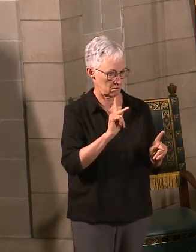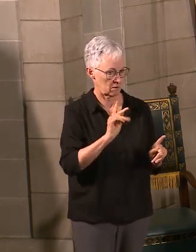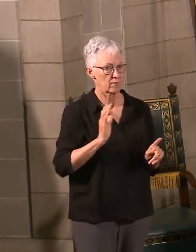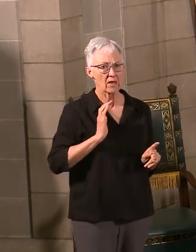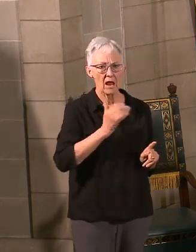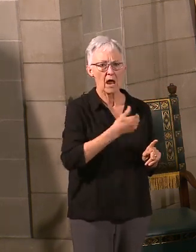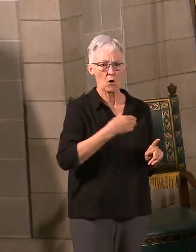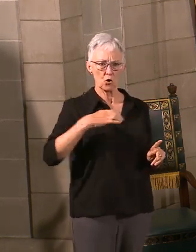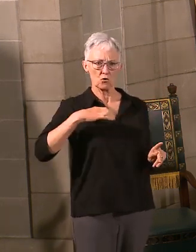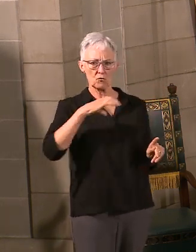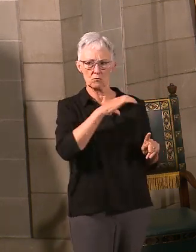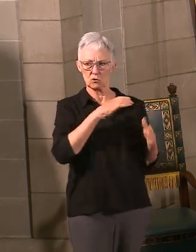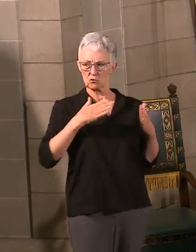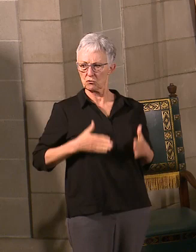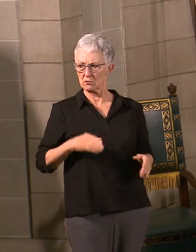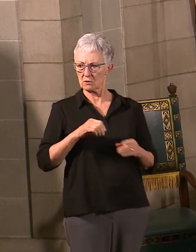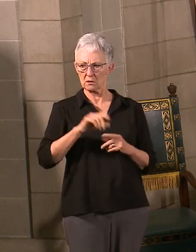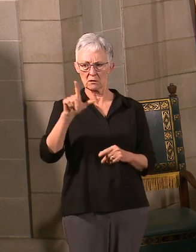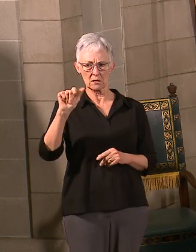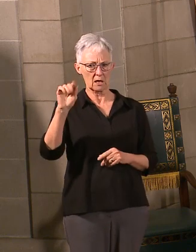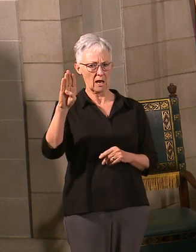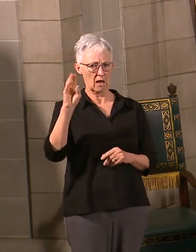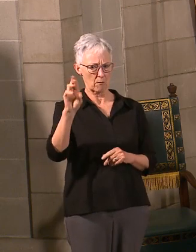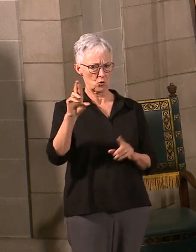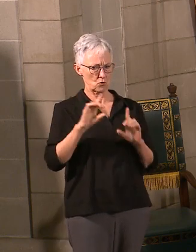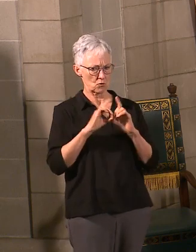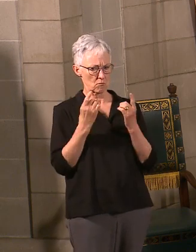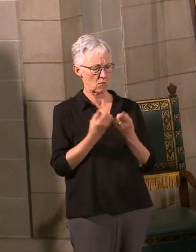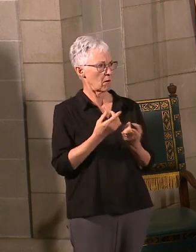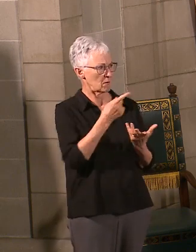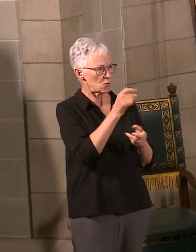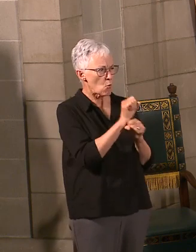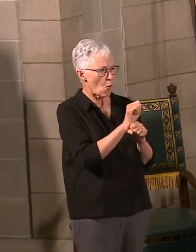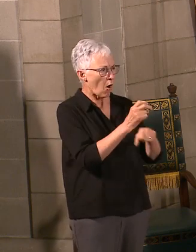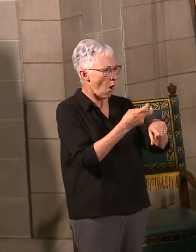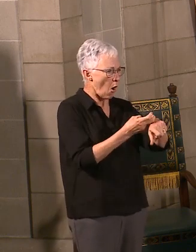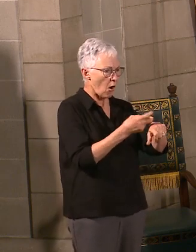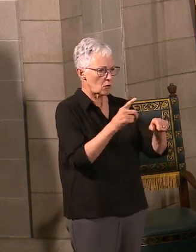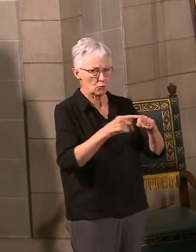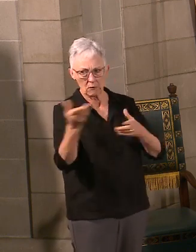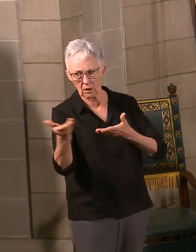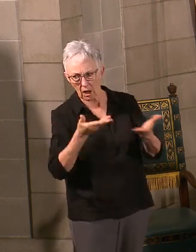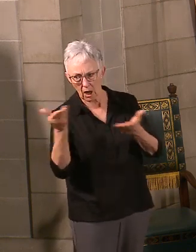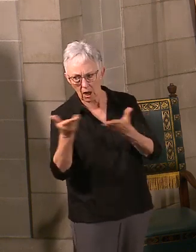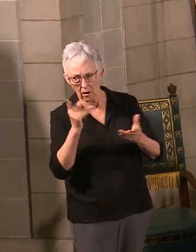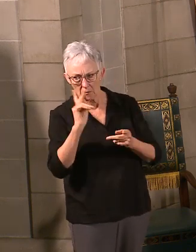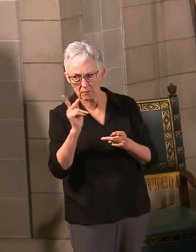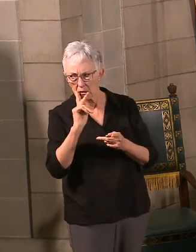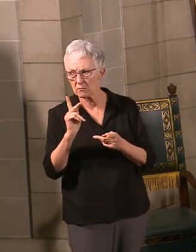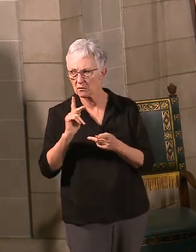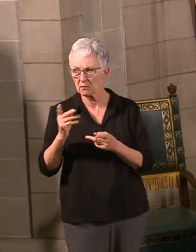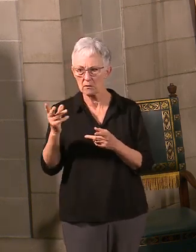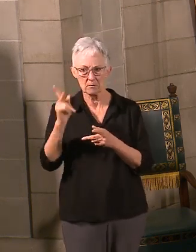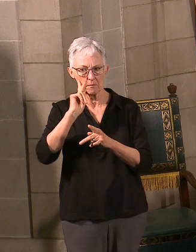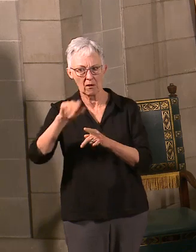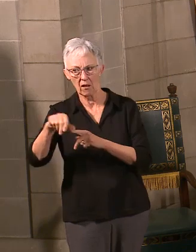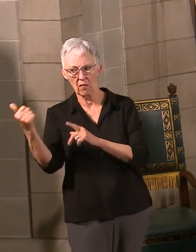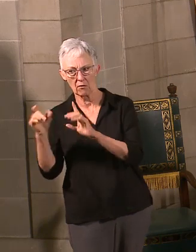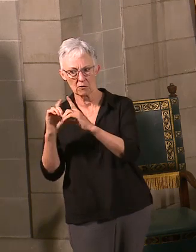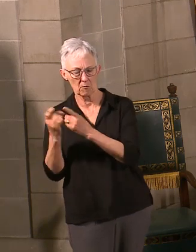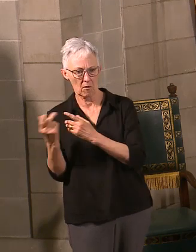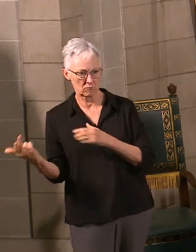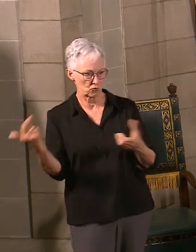hard, bringing people on board to be able to figure out how we can make sure we process those unemployment applications as quickly as